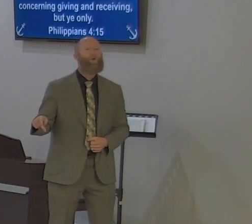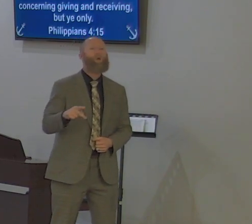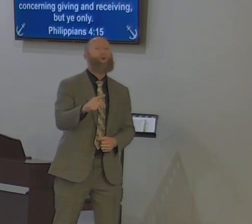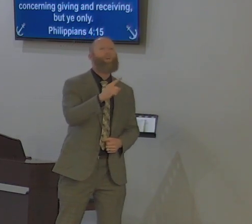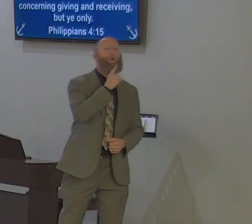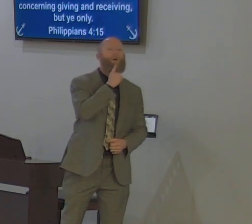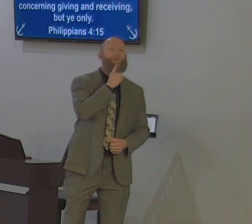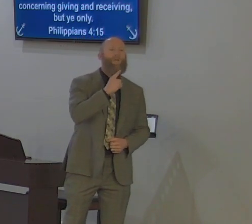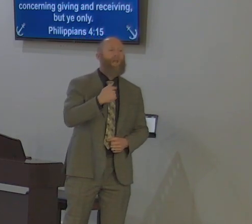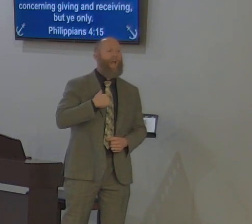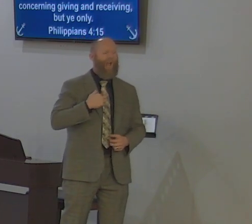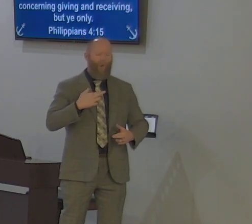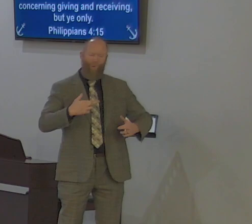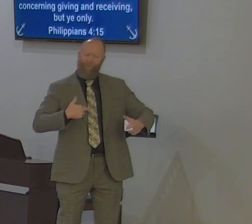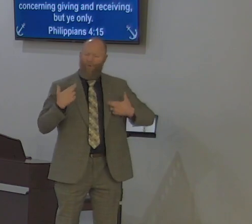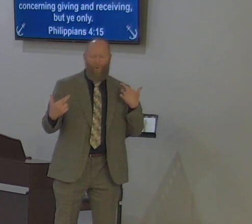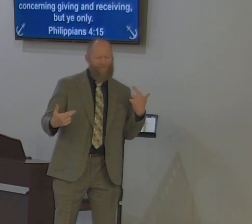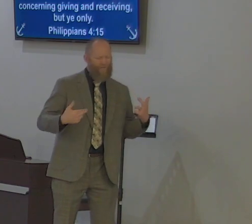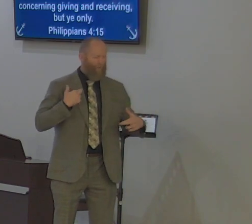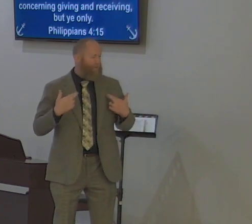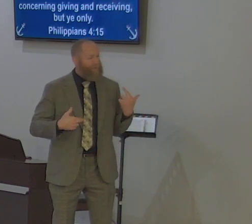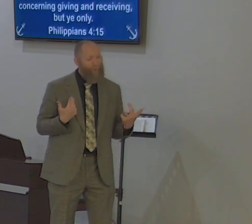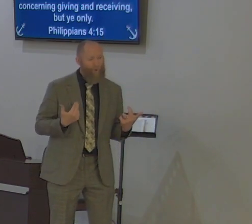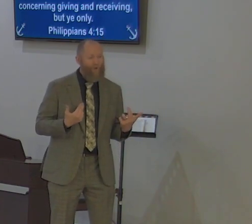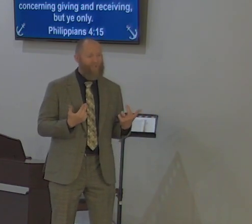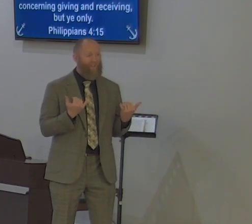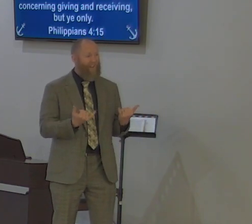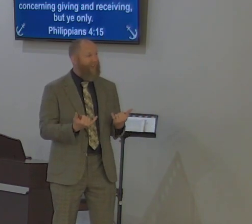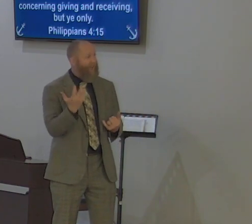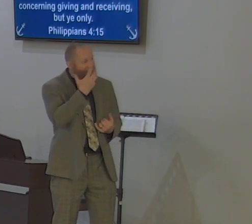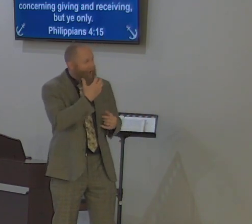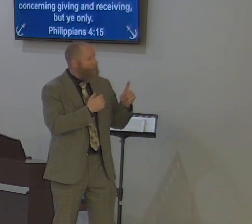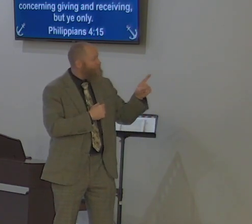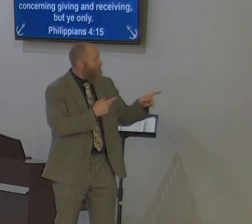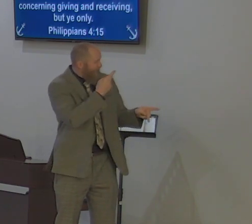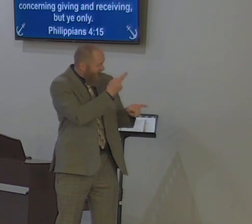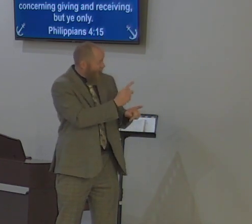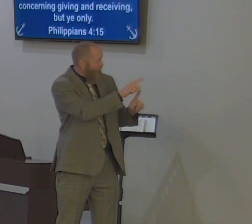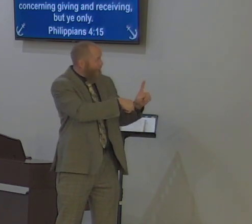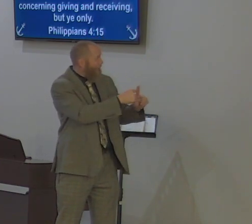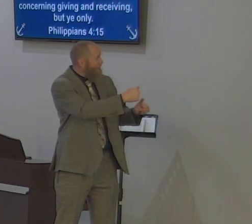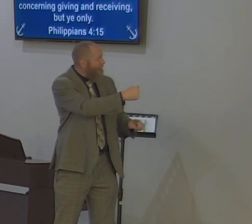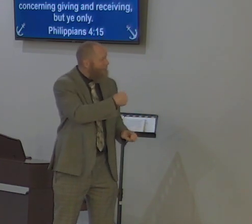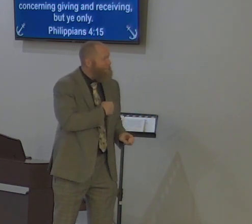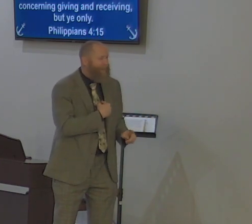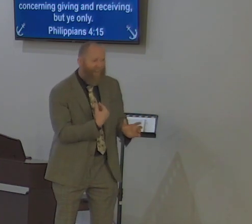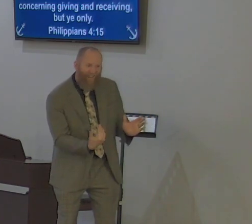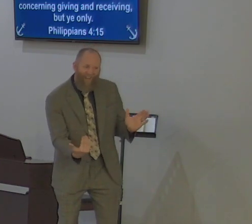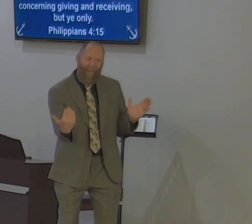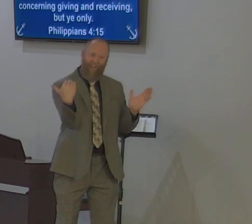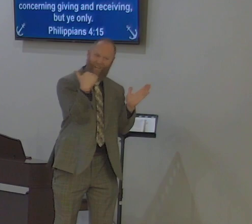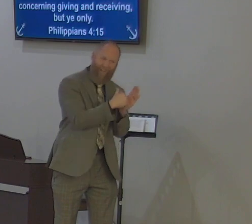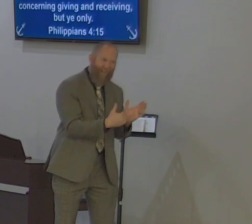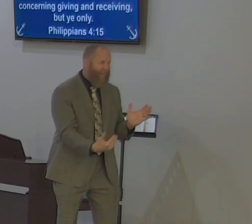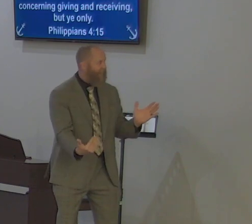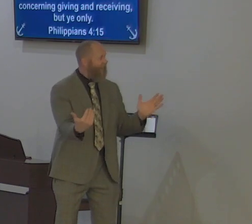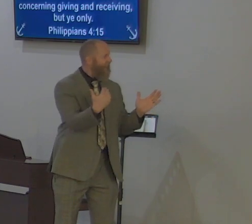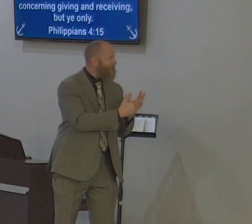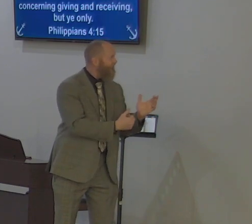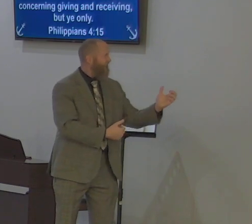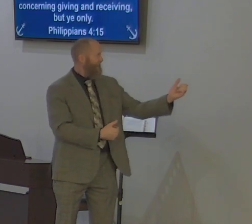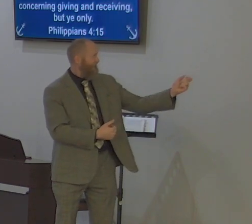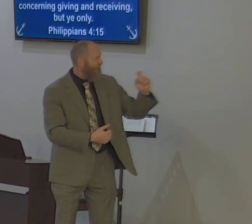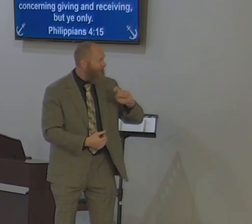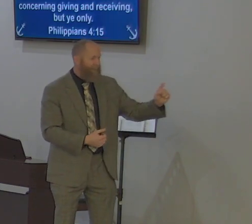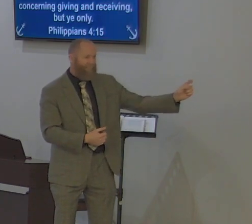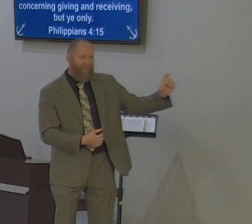at the last your care of me hath flourished again, wherein ye were also careful, but ye lacked opportunity. And